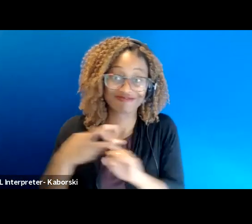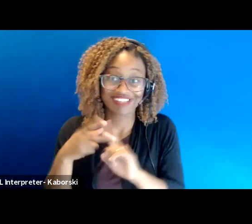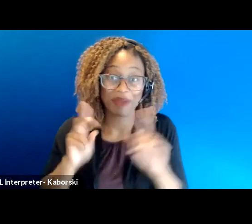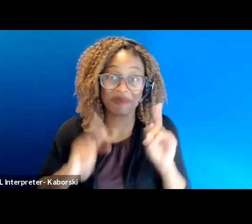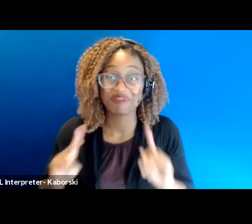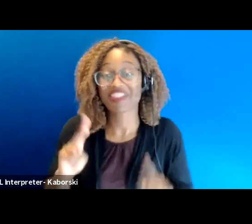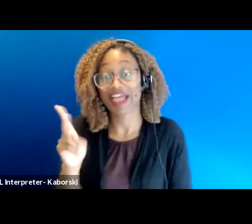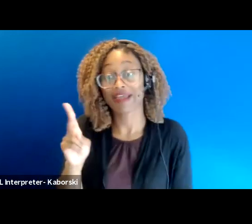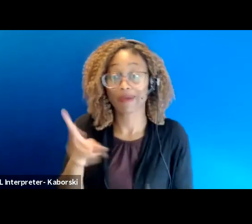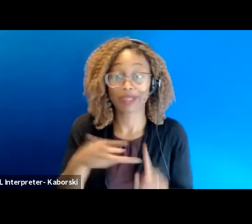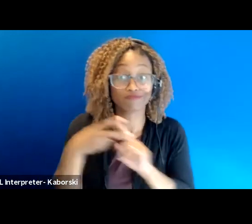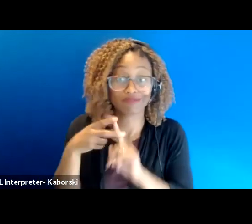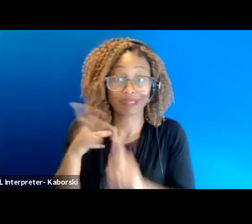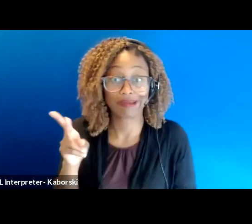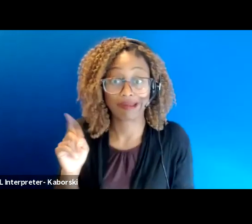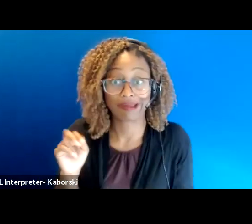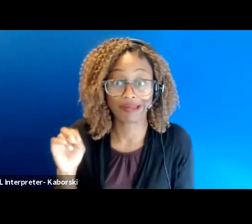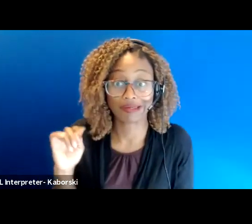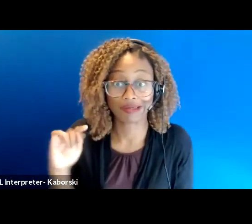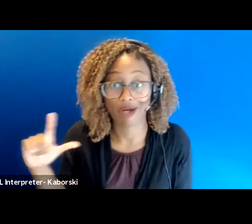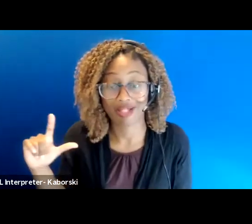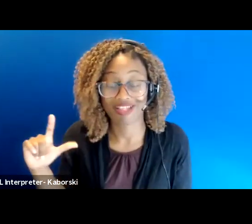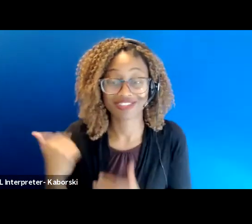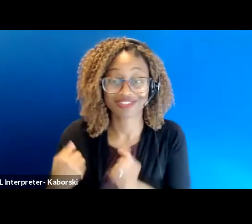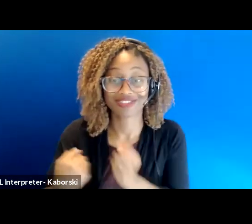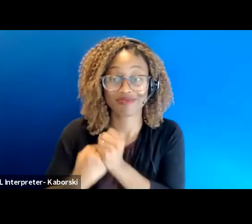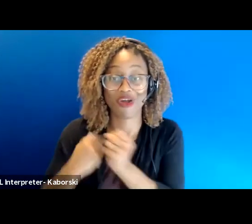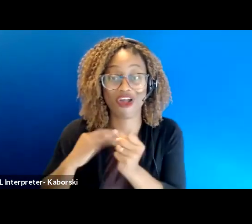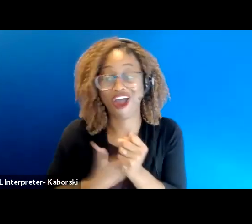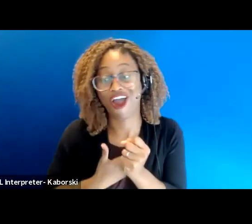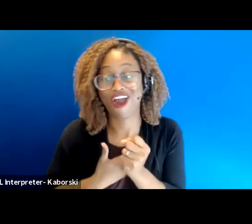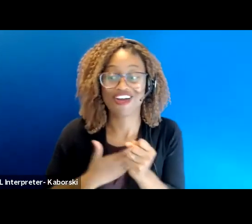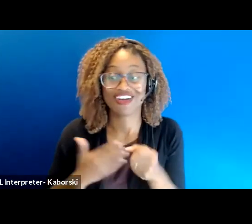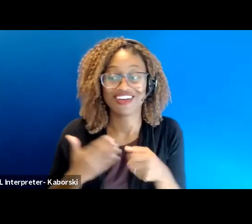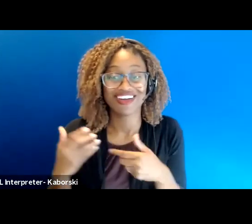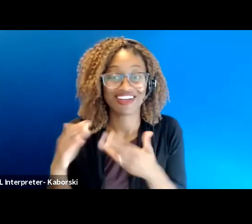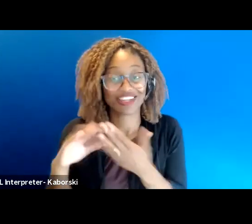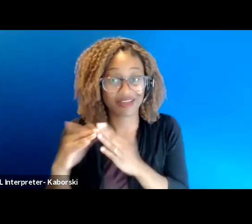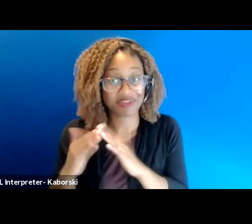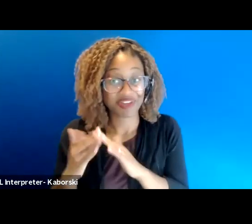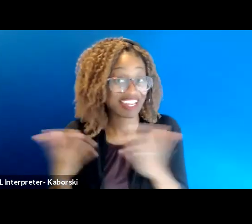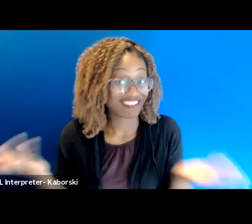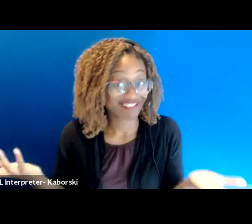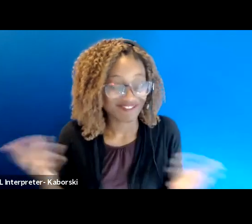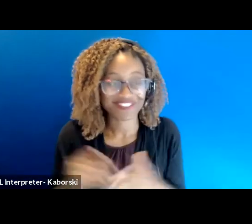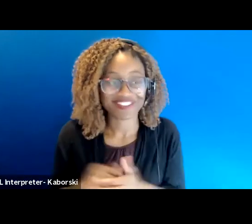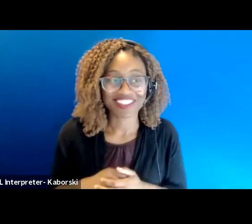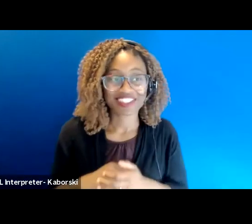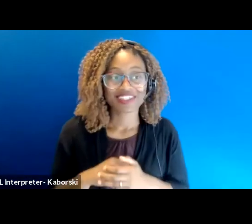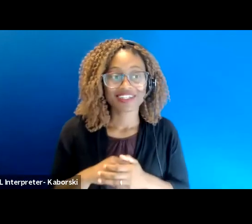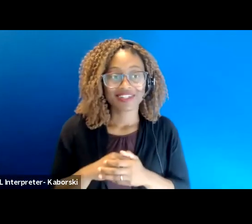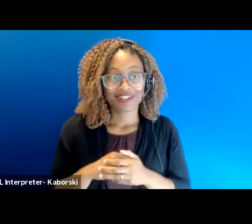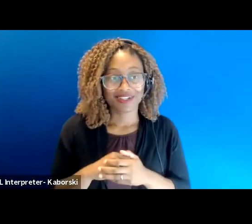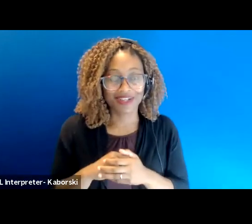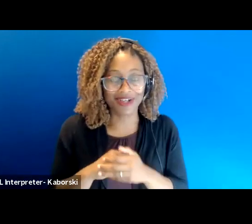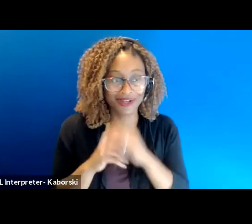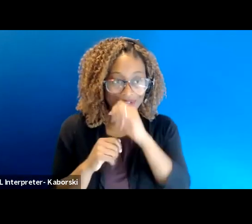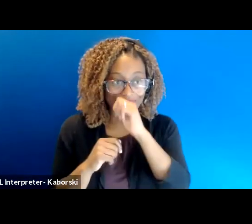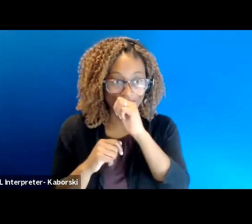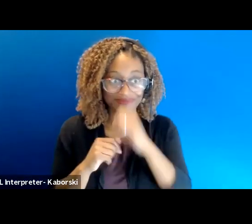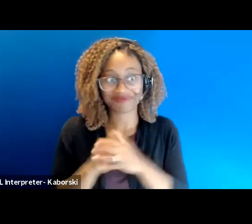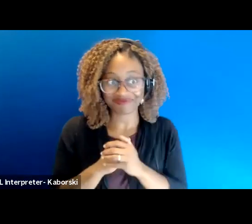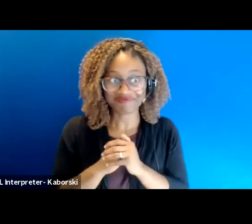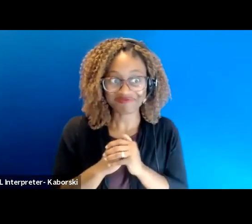Kendall to support our community, where may perhaps in another vein we might not